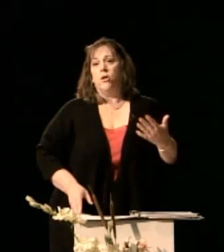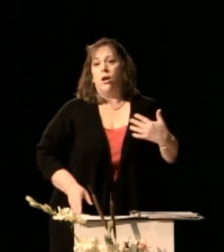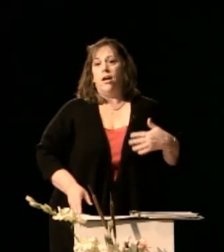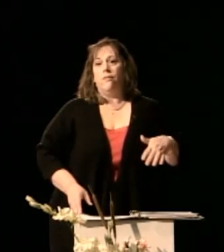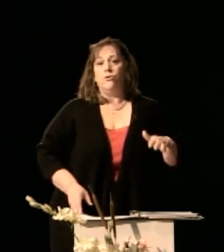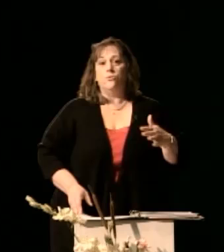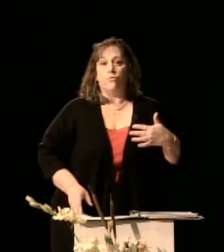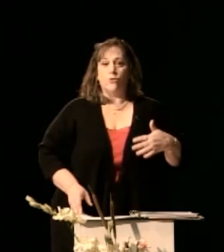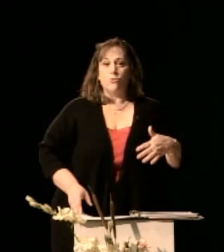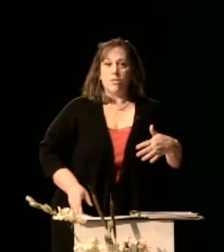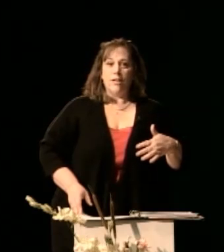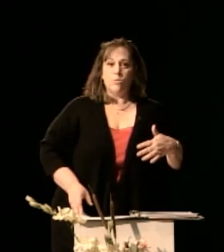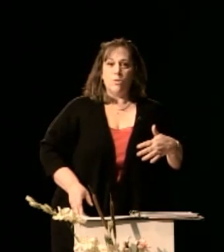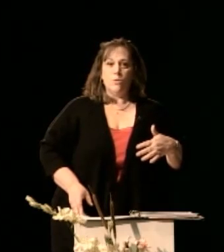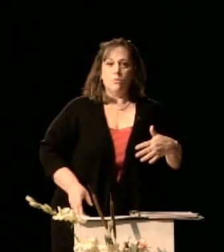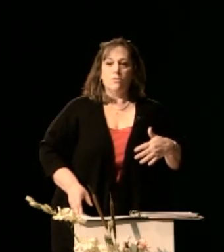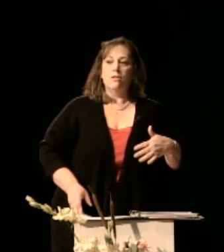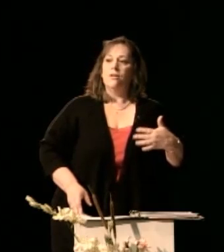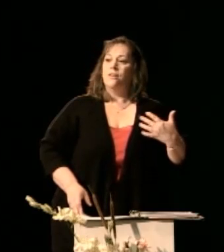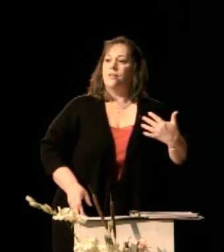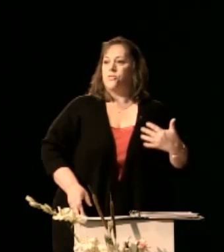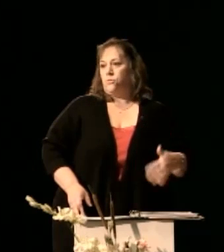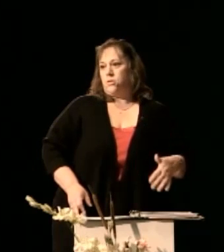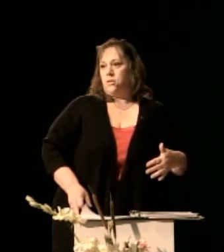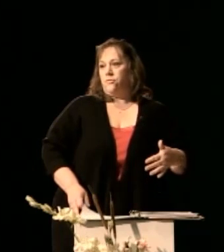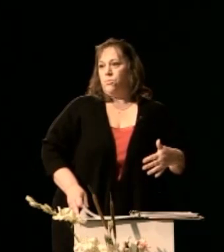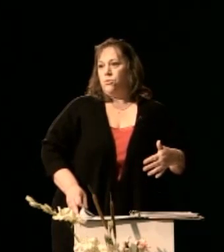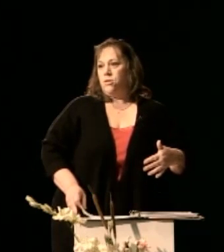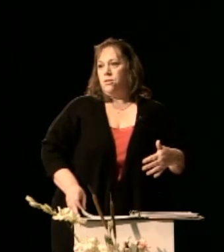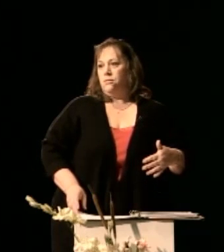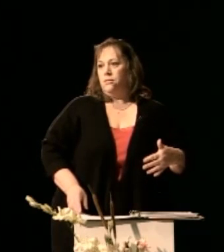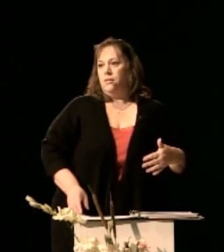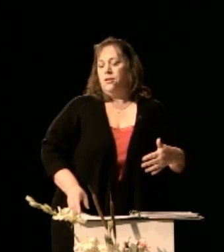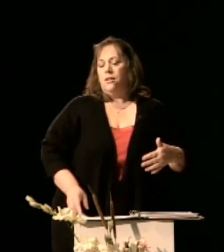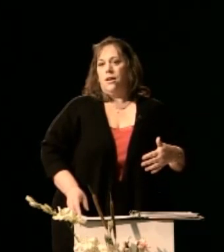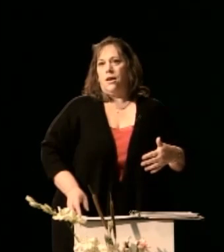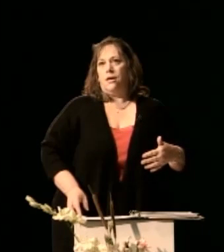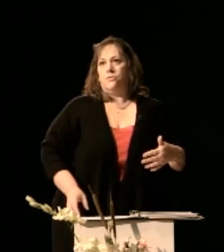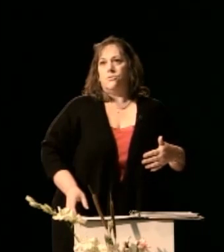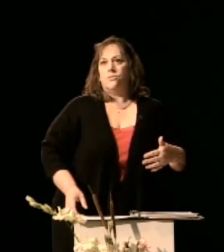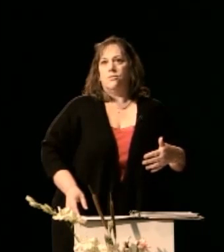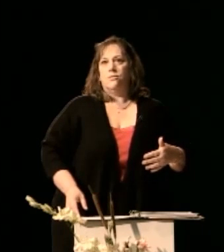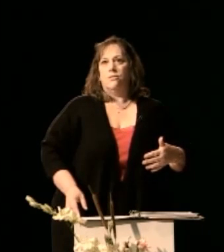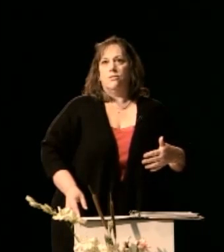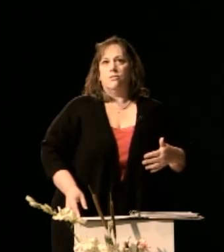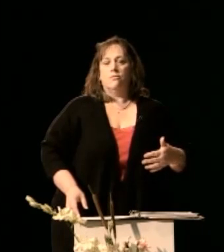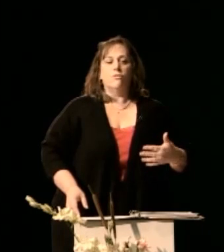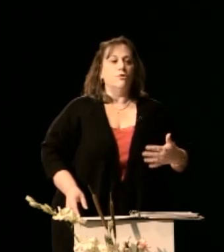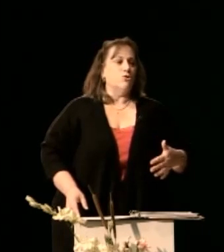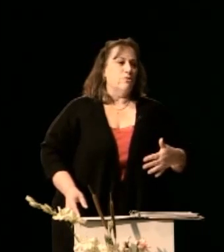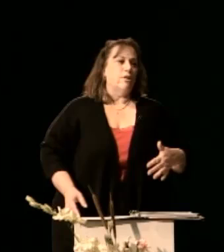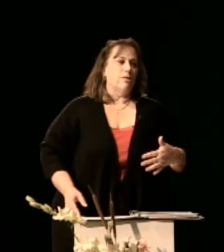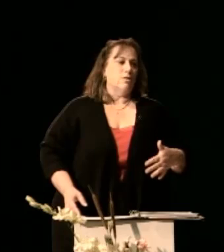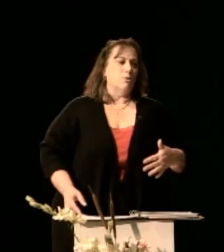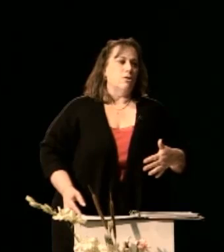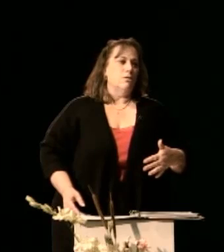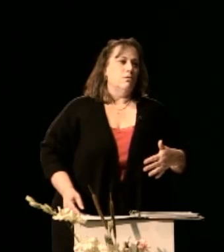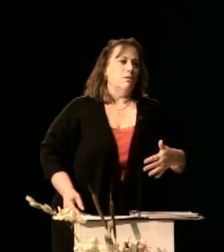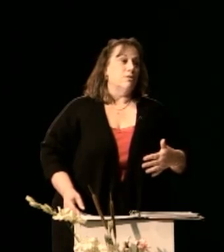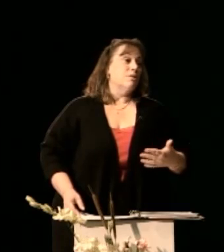have universal signs we use, so does the deaf community, and they're usually very similar. And some of the